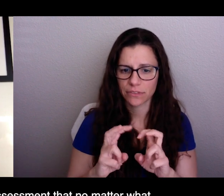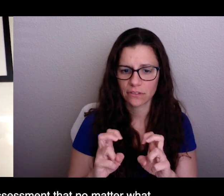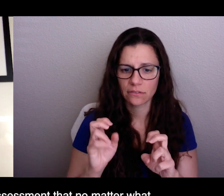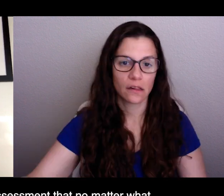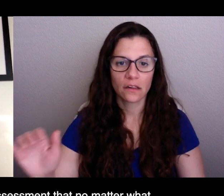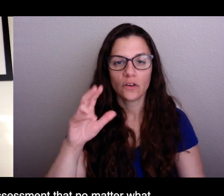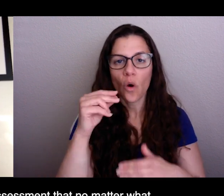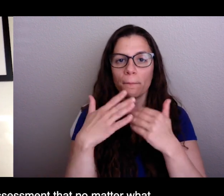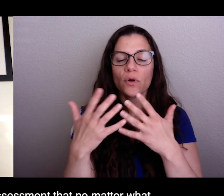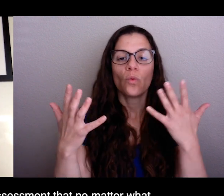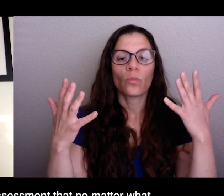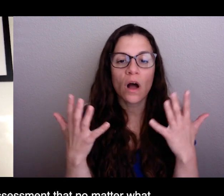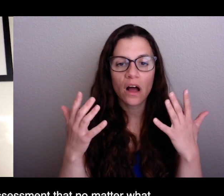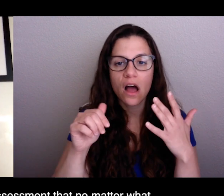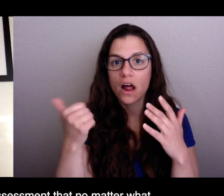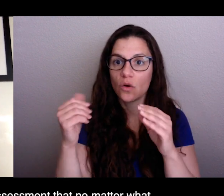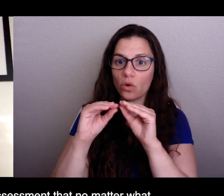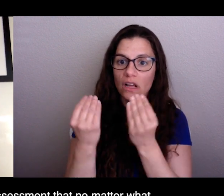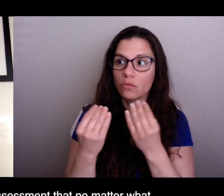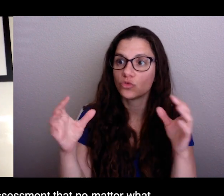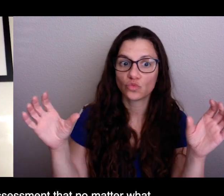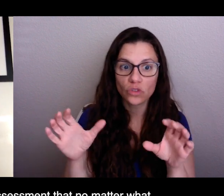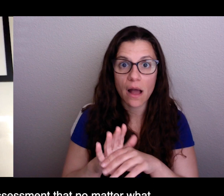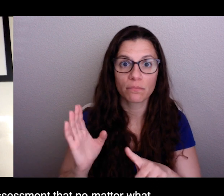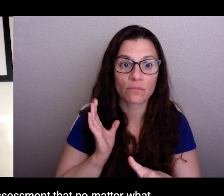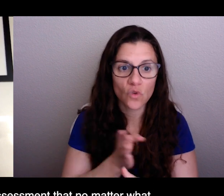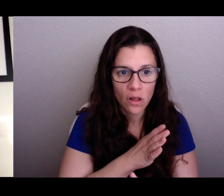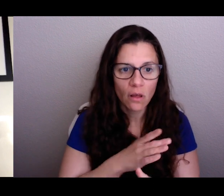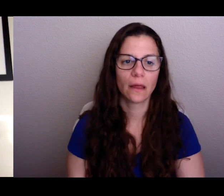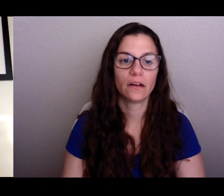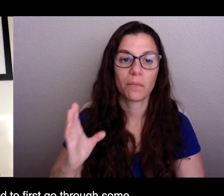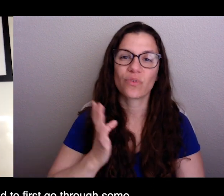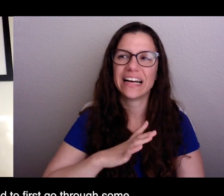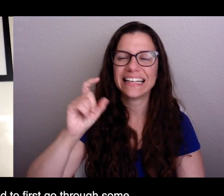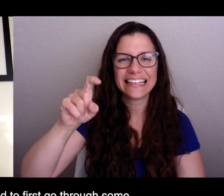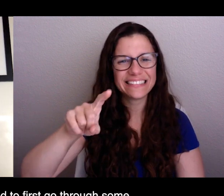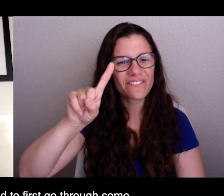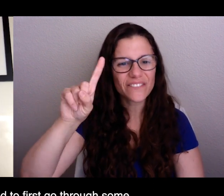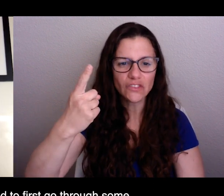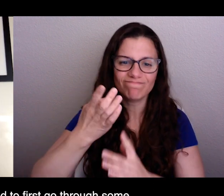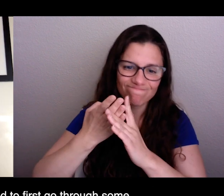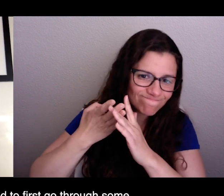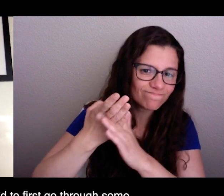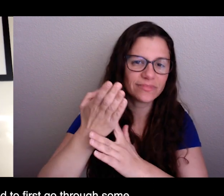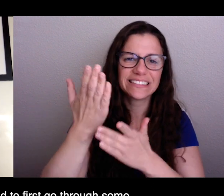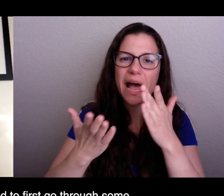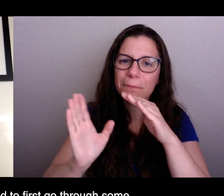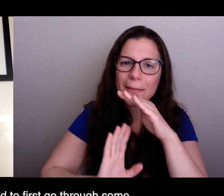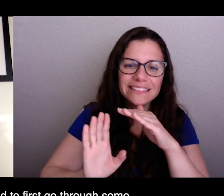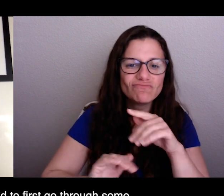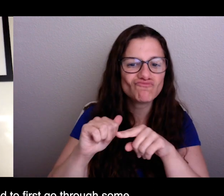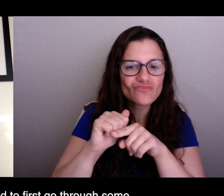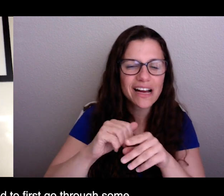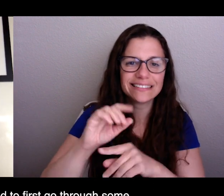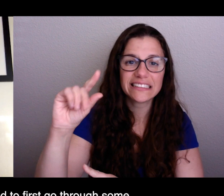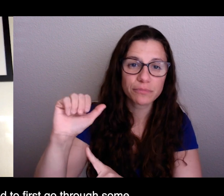my assessment that no matter what else this organization was doing on the board needed to first go